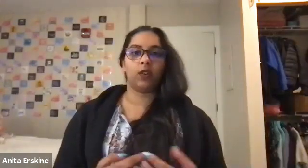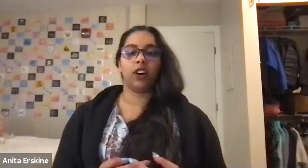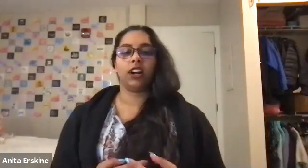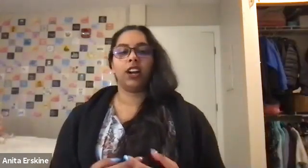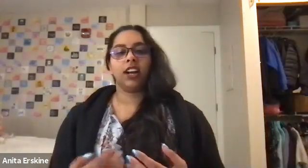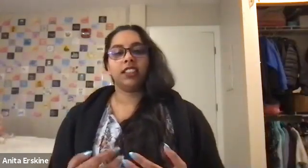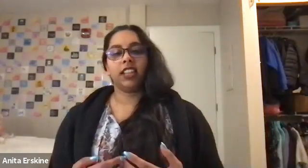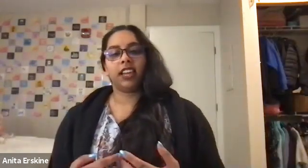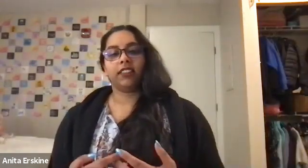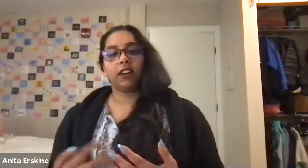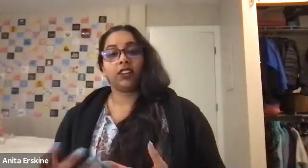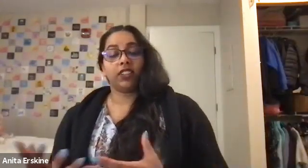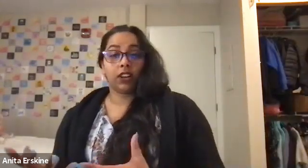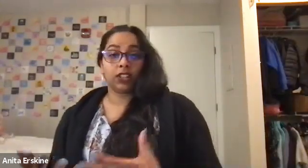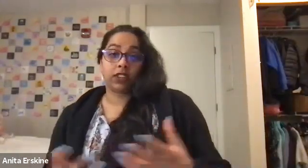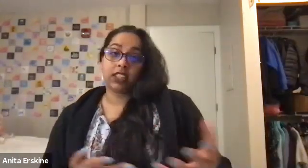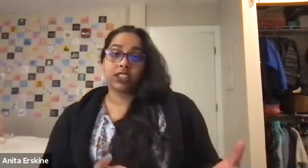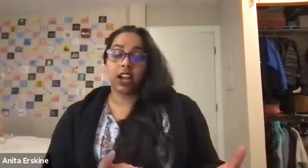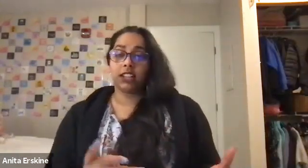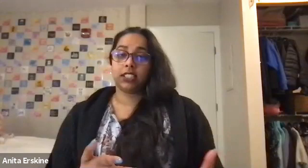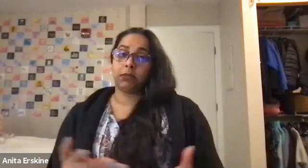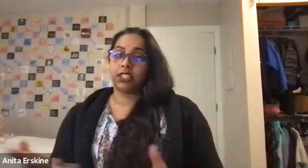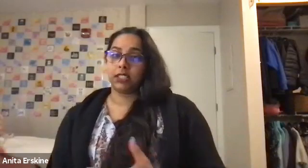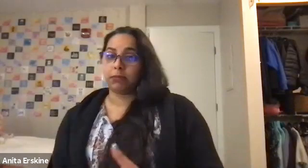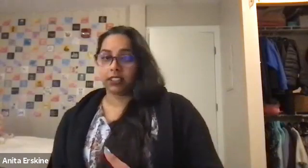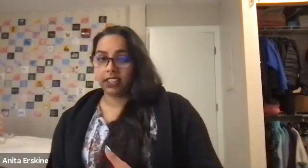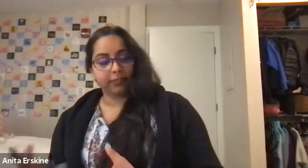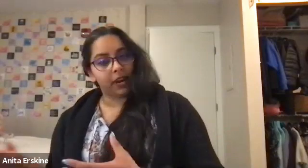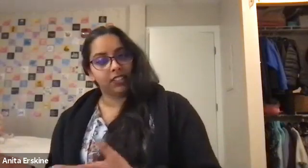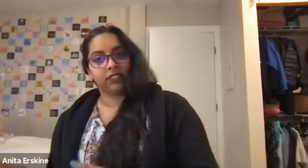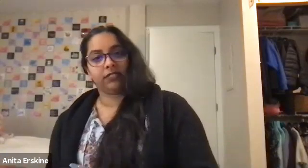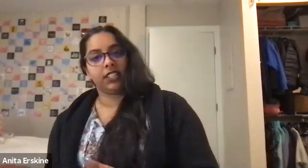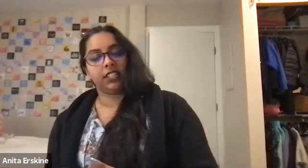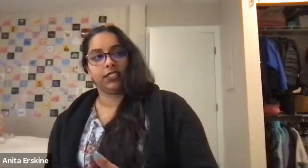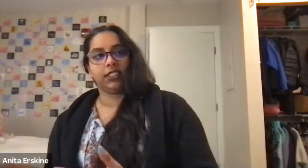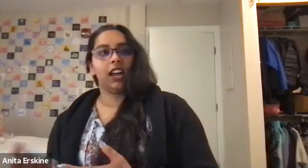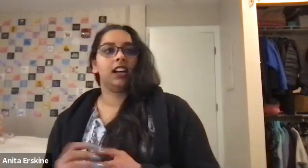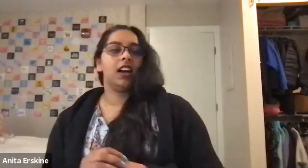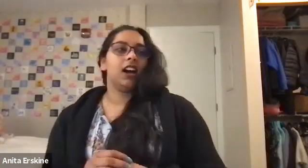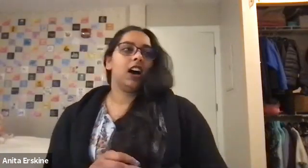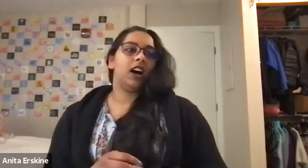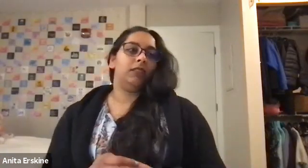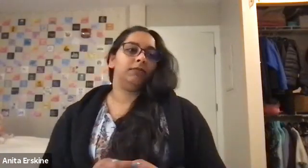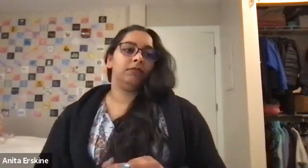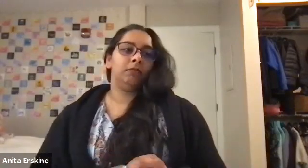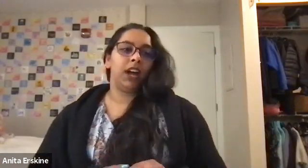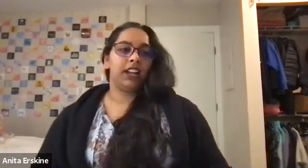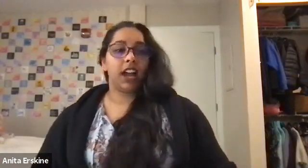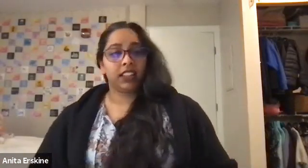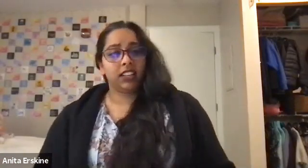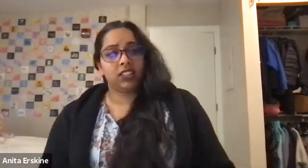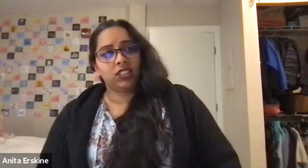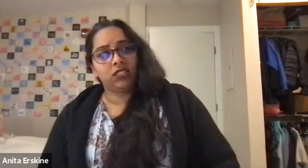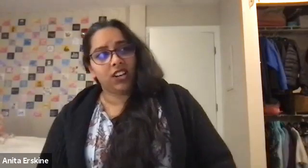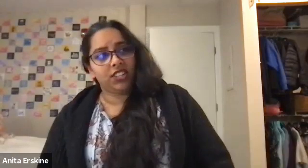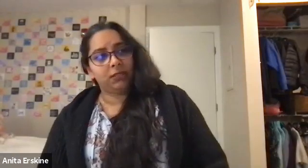has, or that they've heard of adults with their child's similar disability, if parents are free to do that. But I